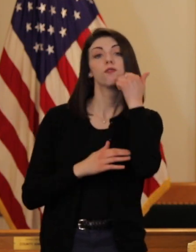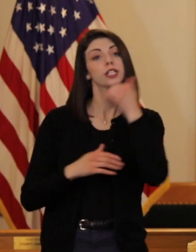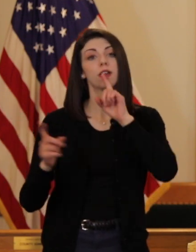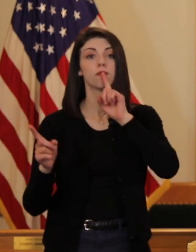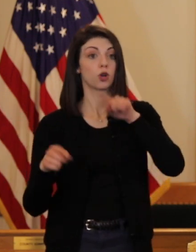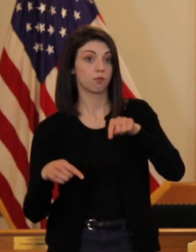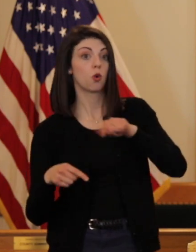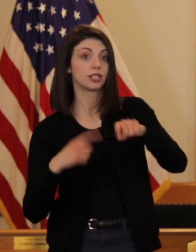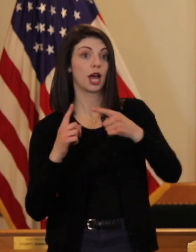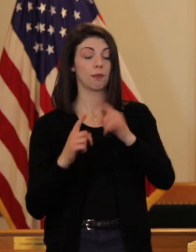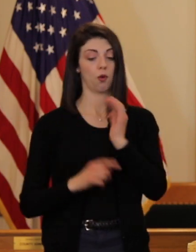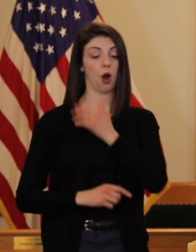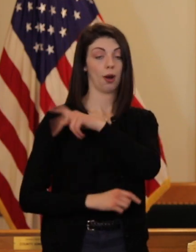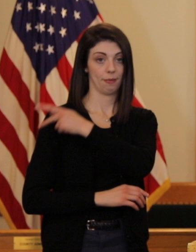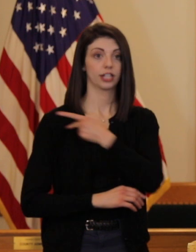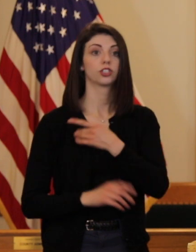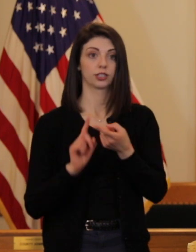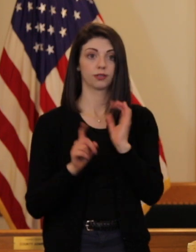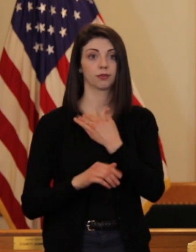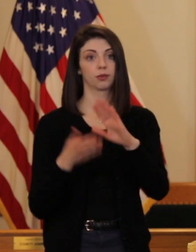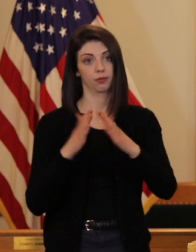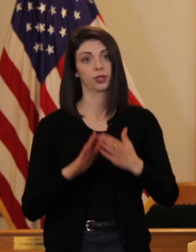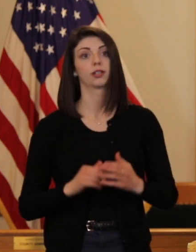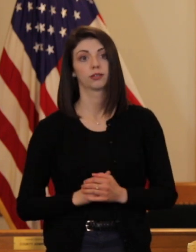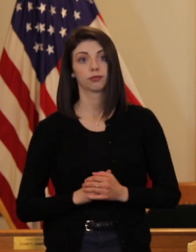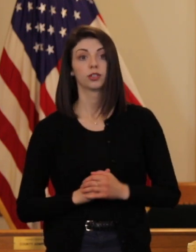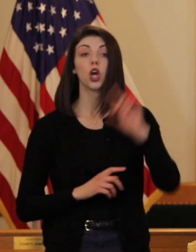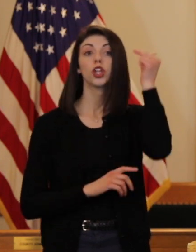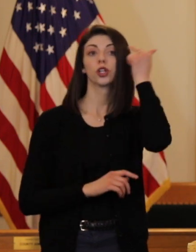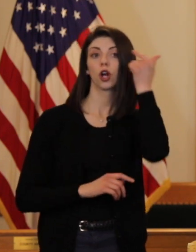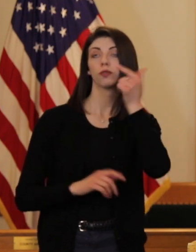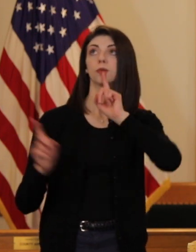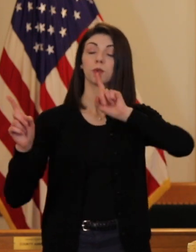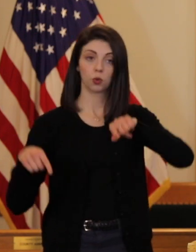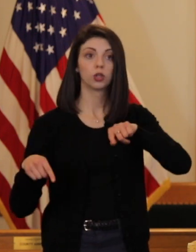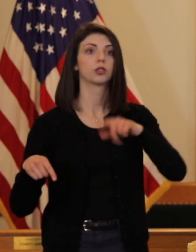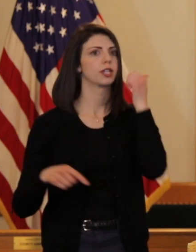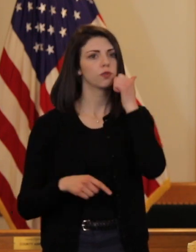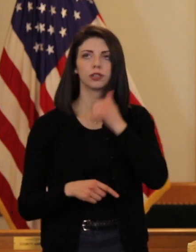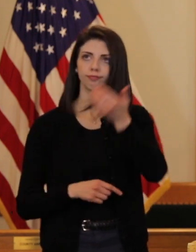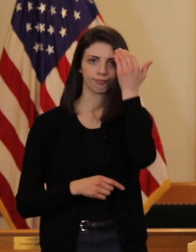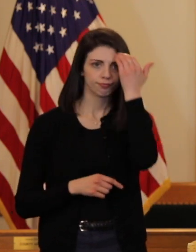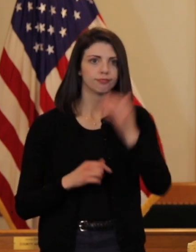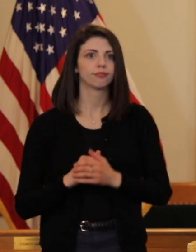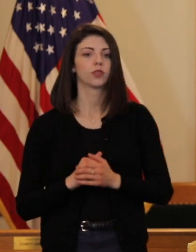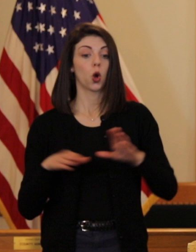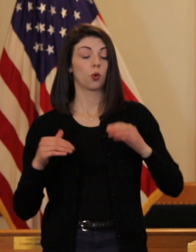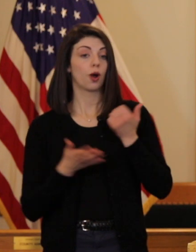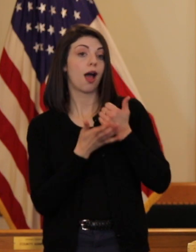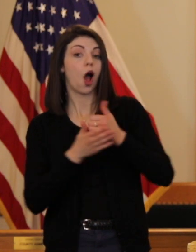status of coronavirus patients in the community, the governor's executive orders, distribution of personal protective